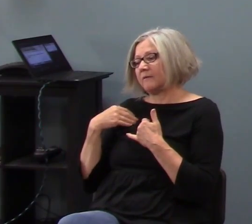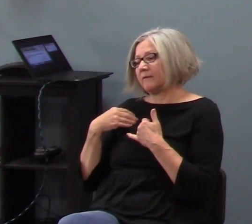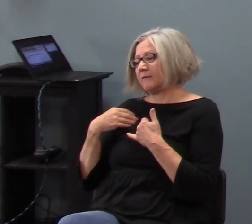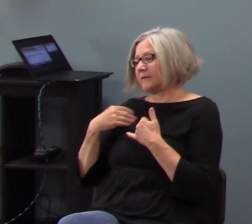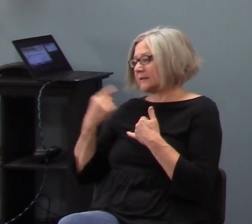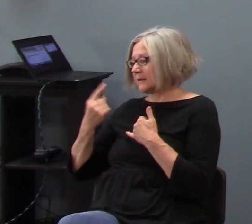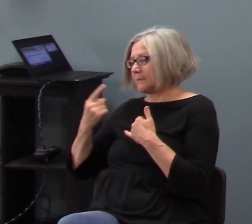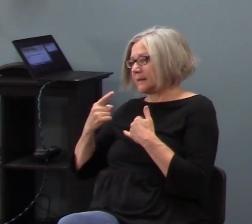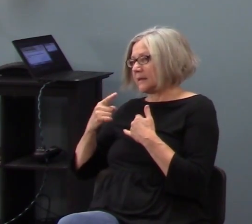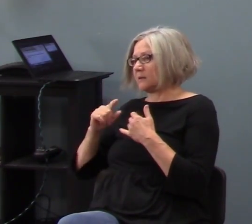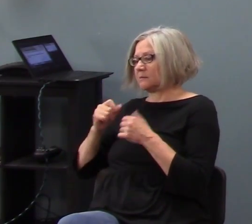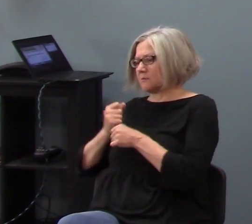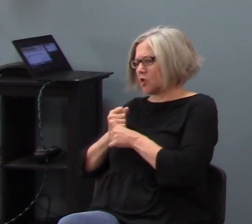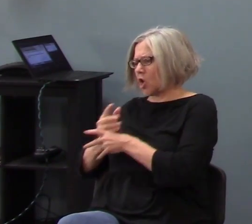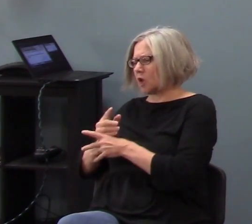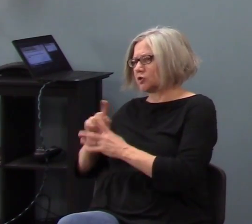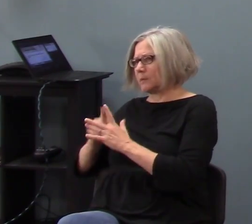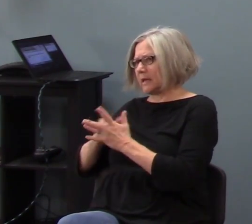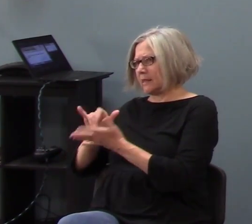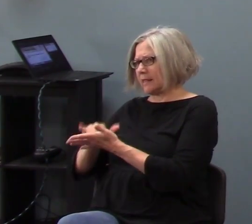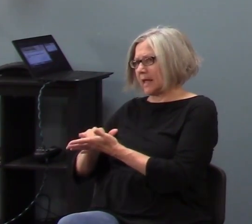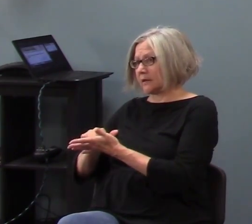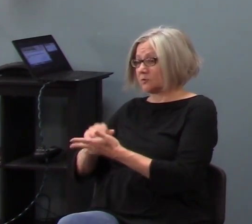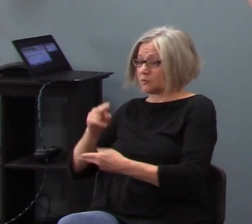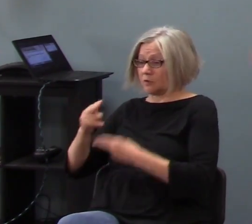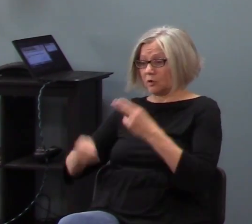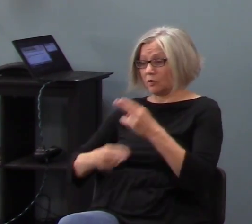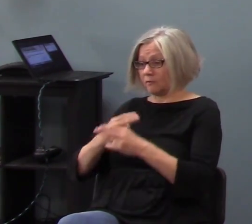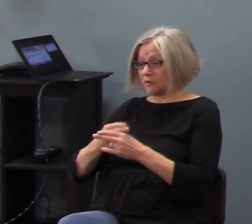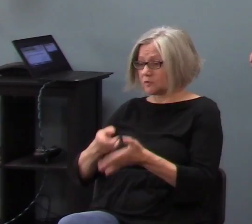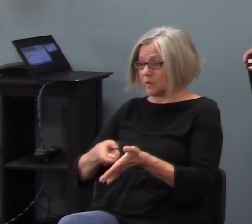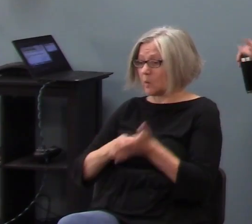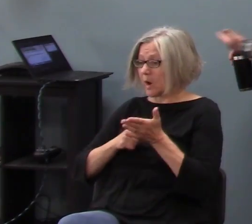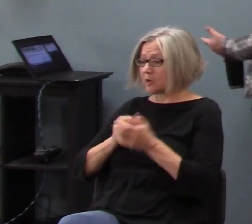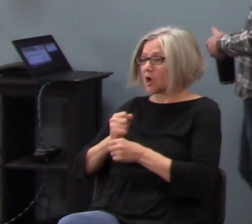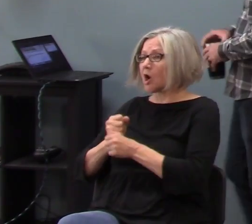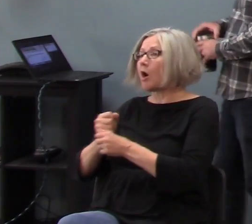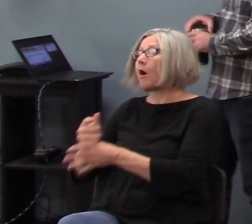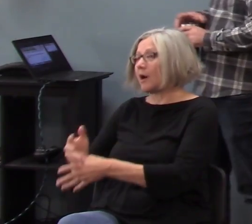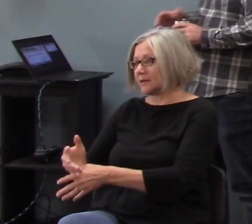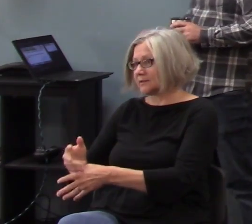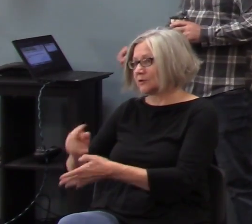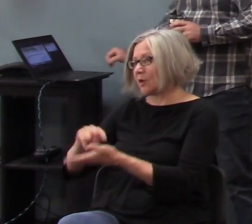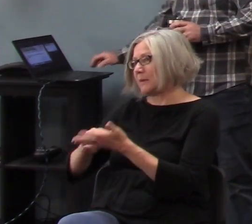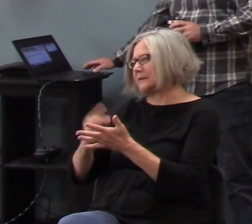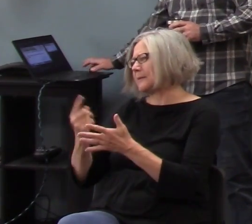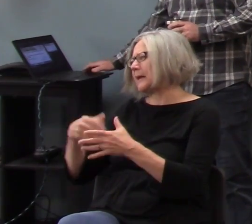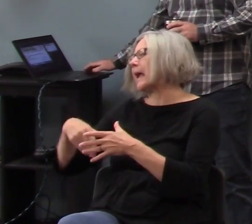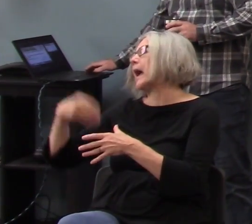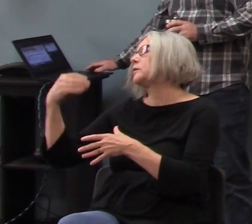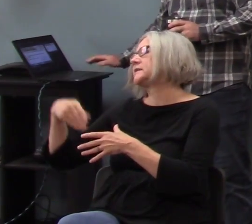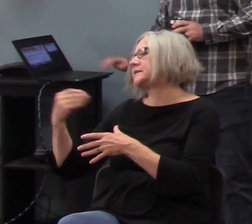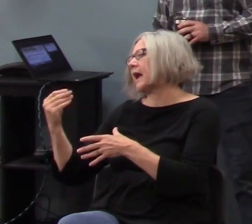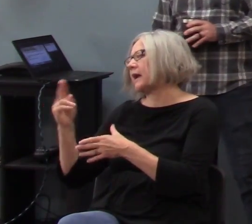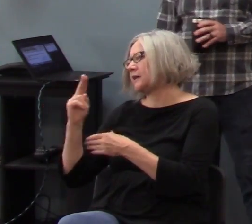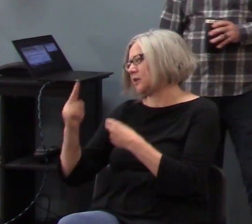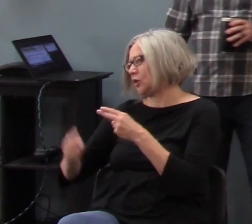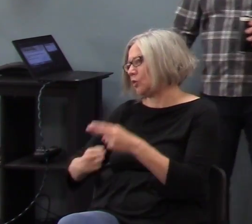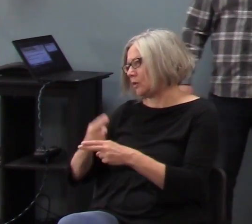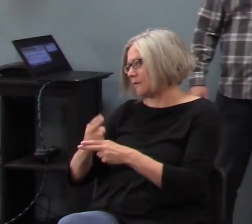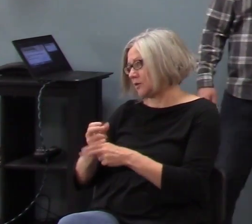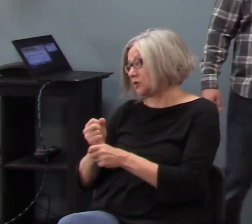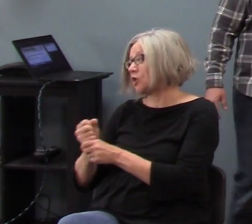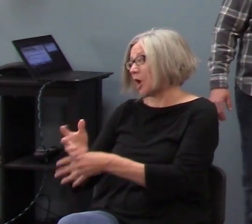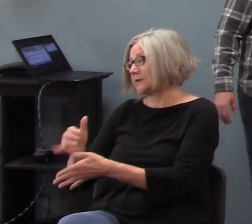them. And so if the universe required a cause, that means there has to be something outside of the universe that caused